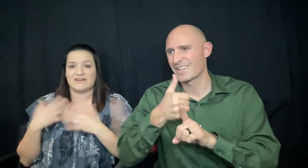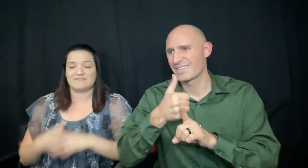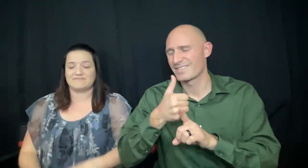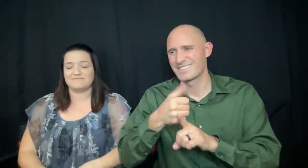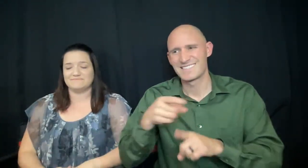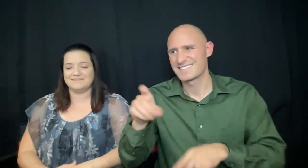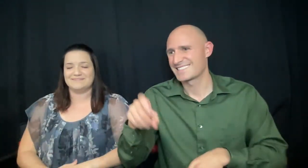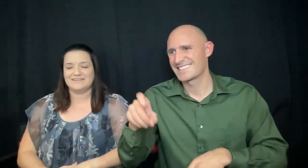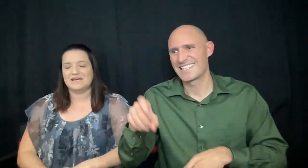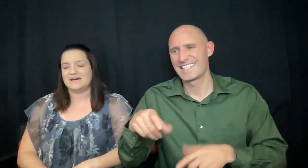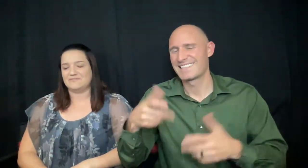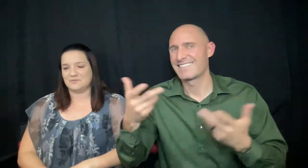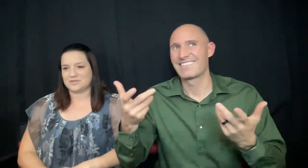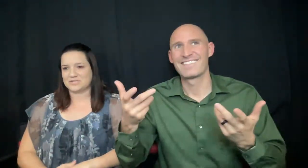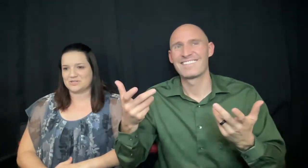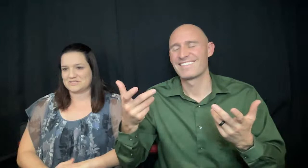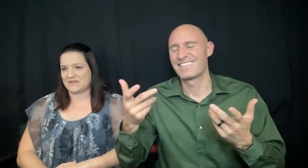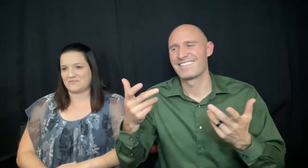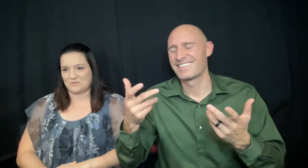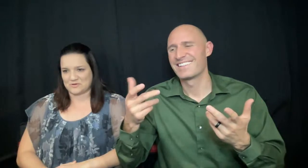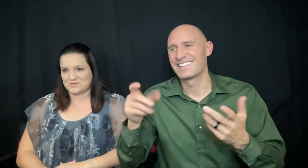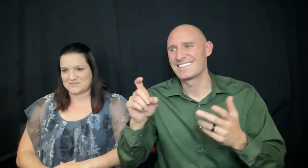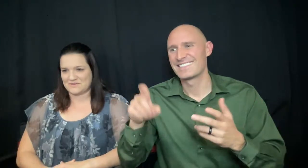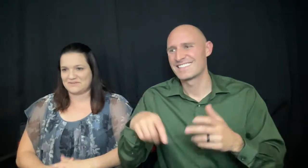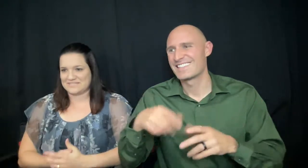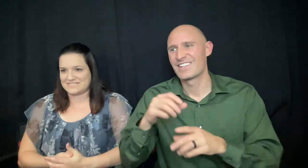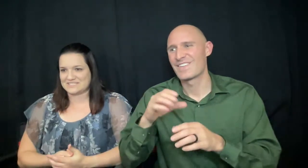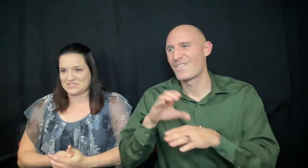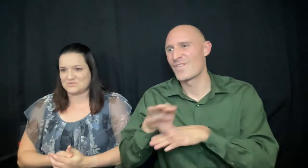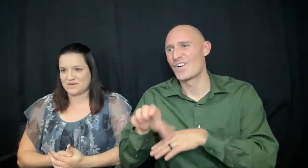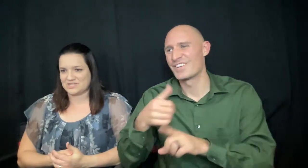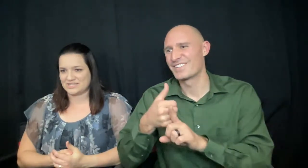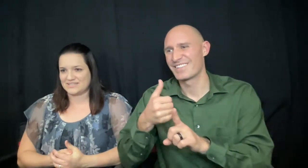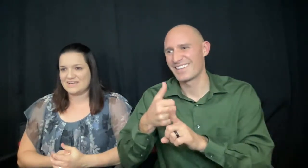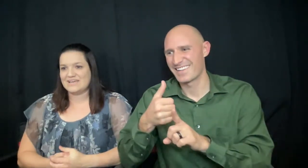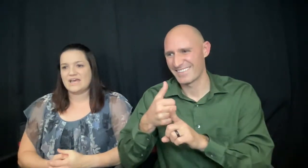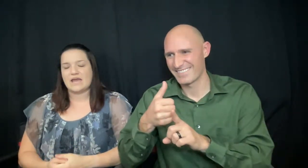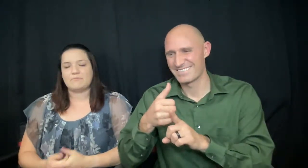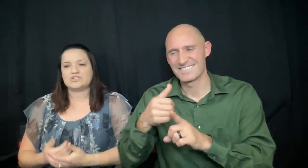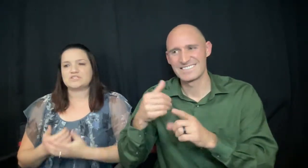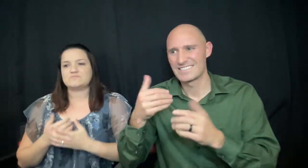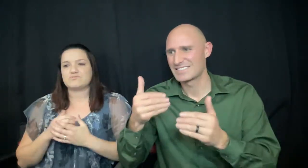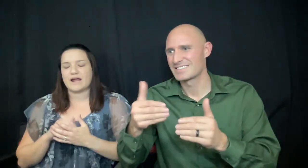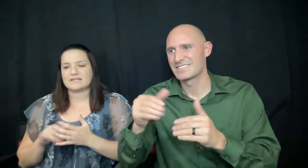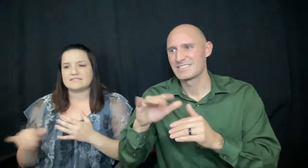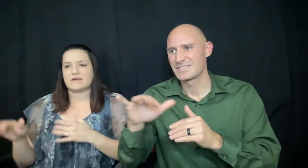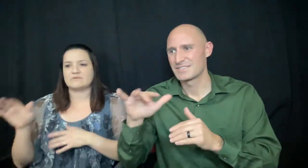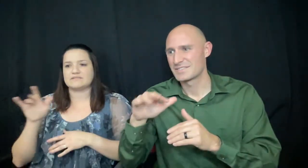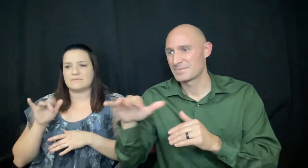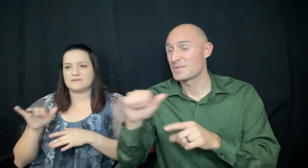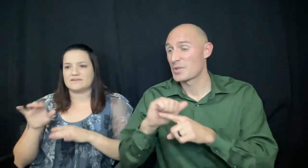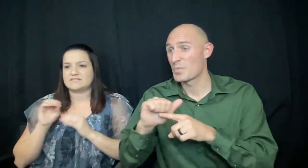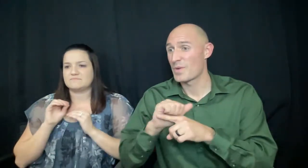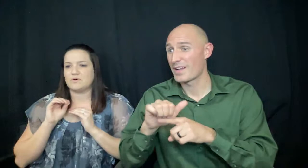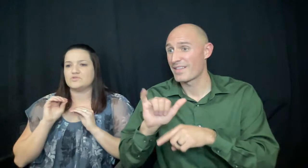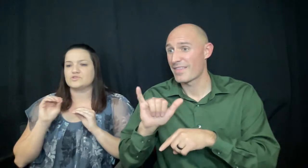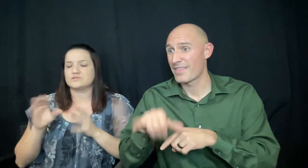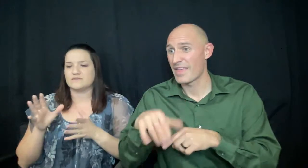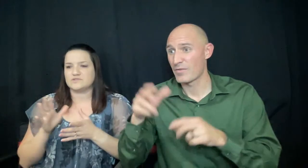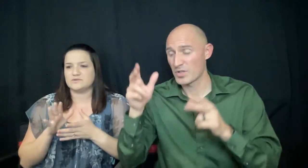to, unfortunately, you're just going to have to force yourself into the situation. But just practice that receptive, expose yourself to it as